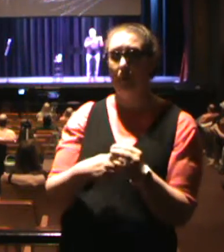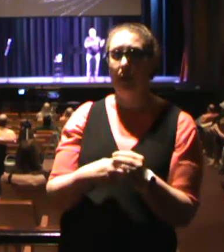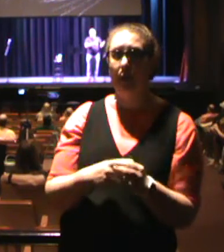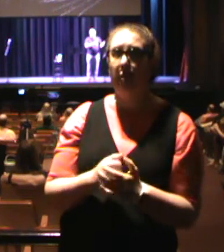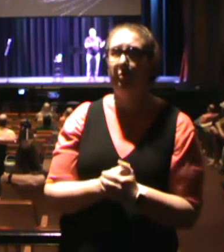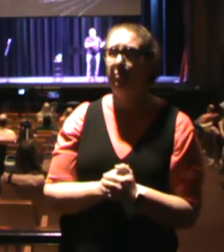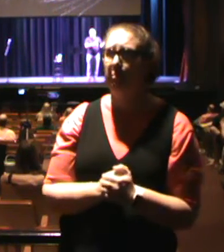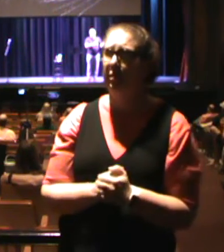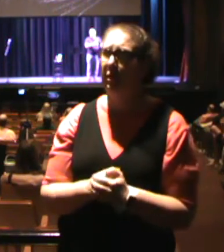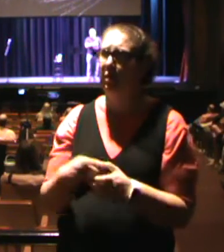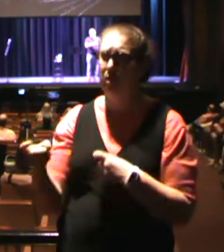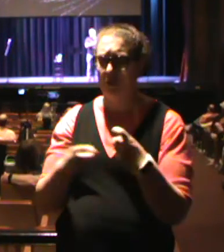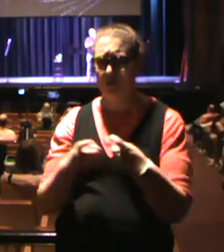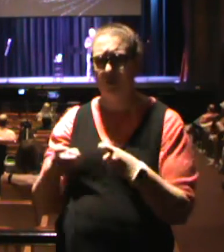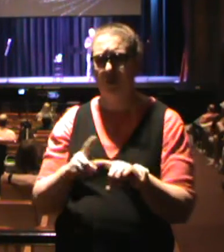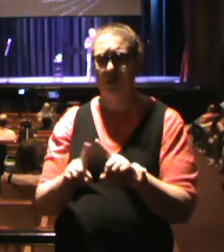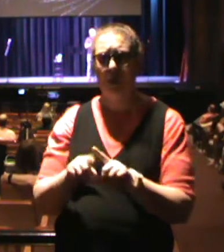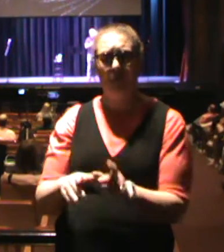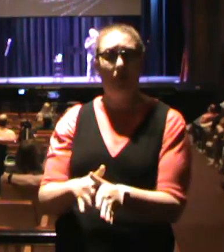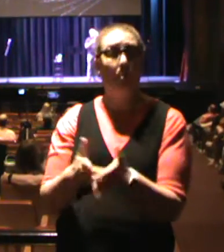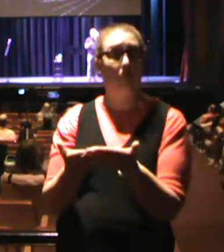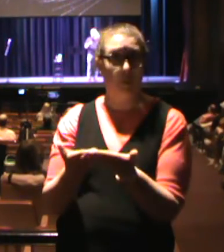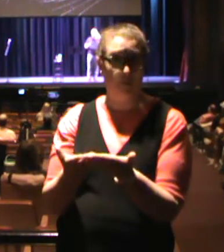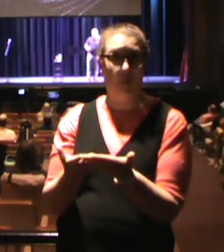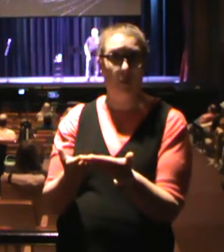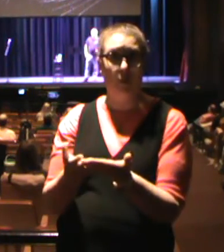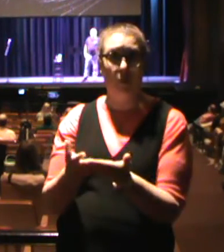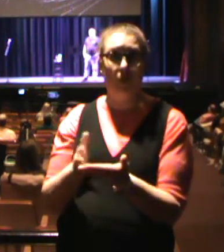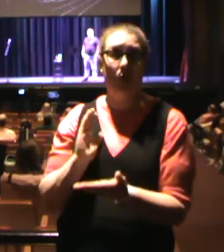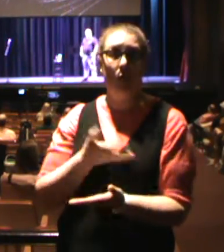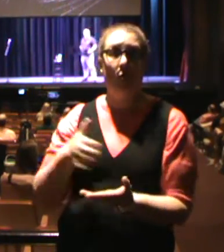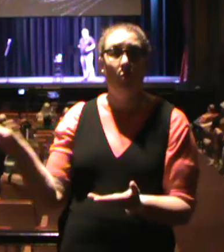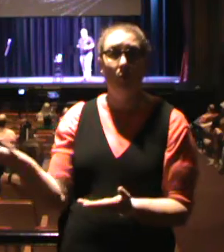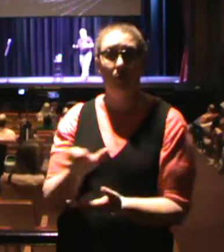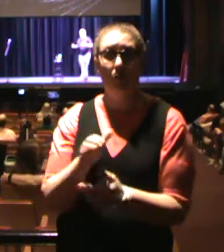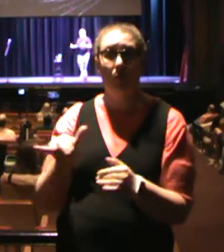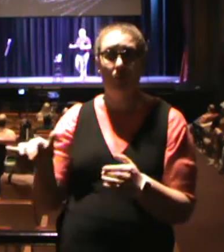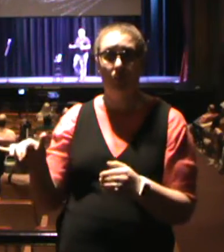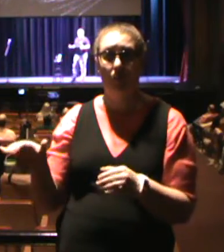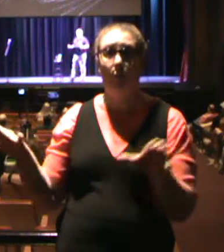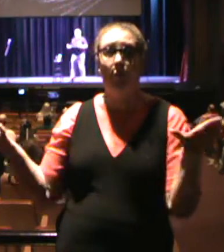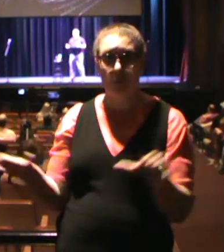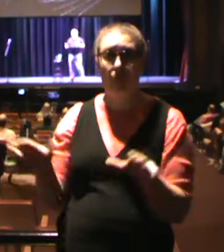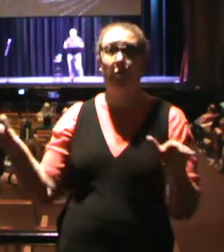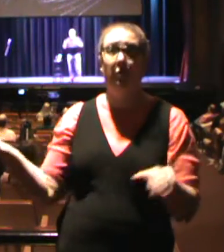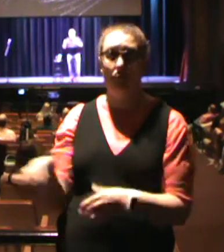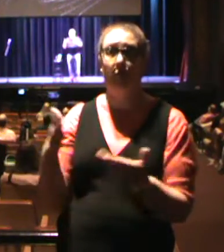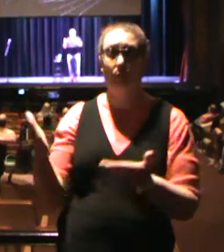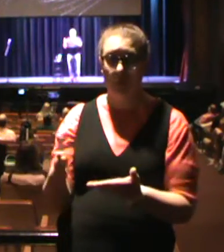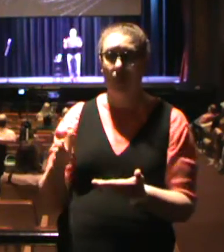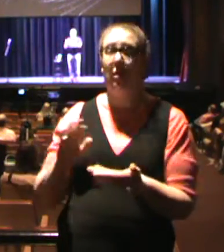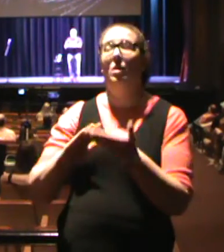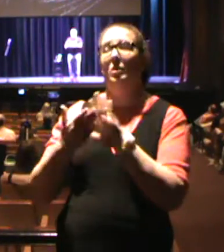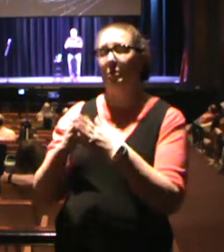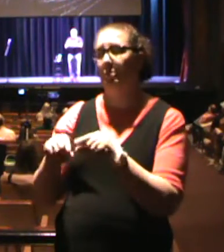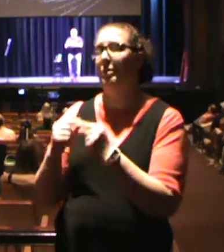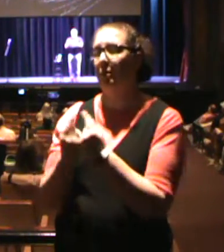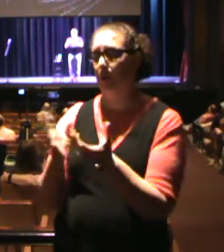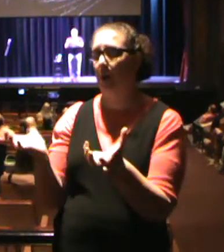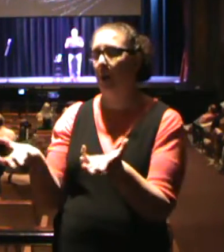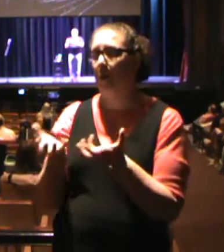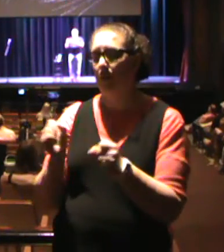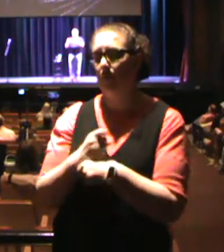about being biblical, right? Yeah. And so we do the same thing with our leaders of our community groups. We want to make